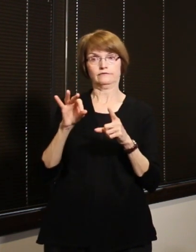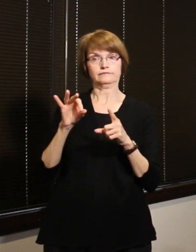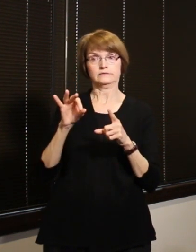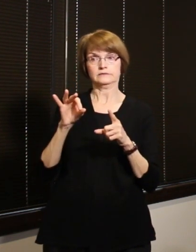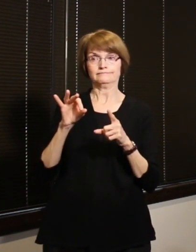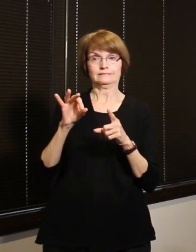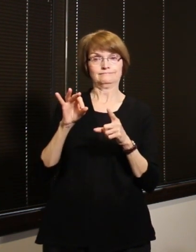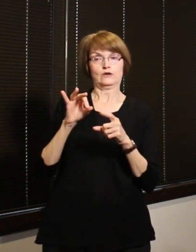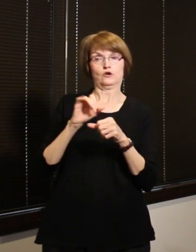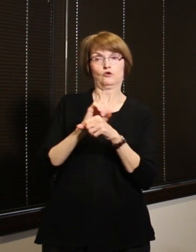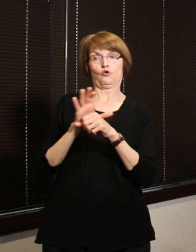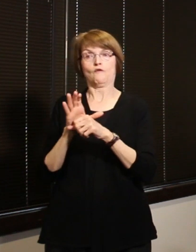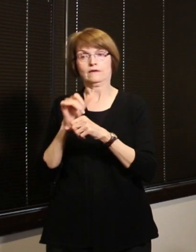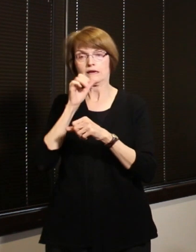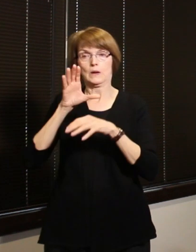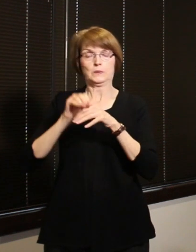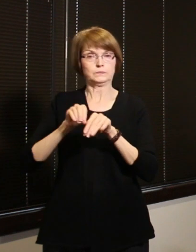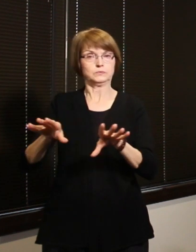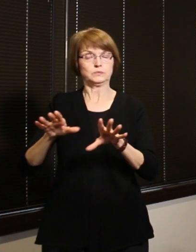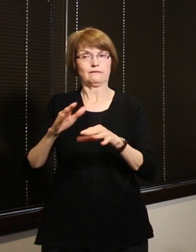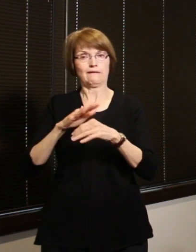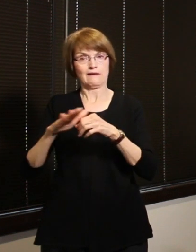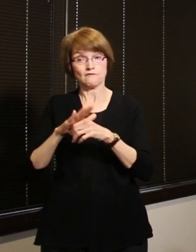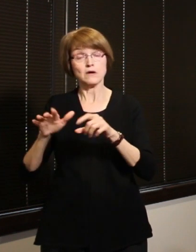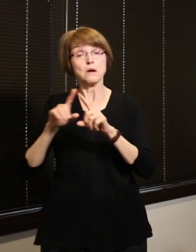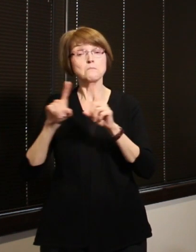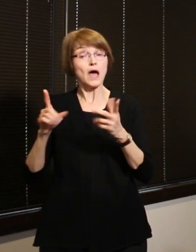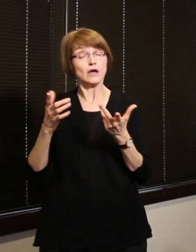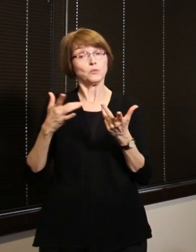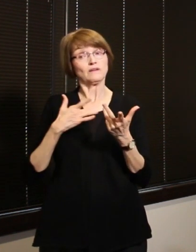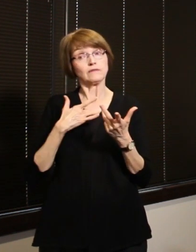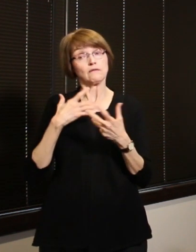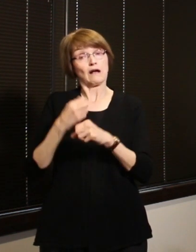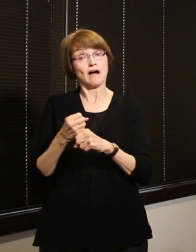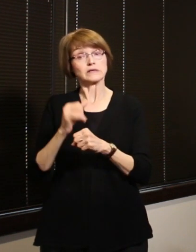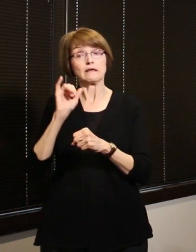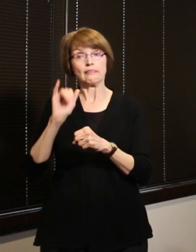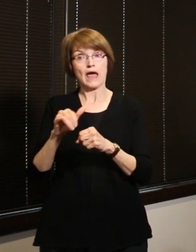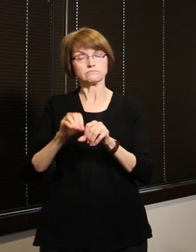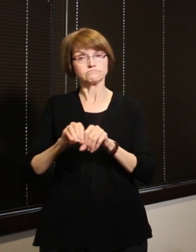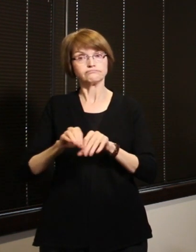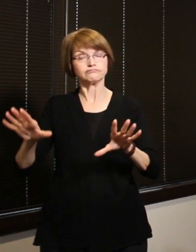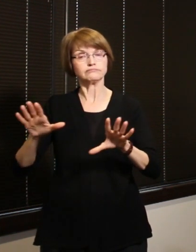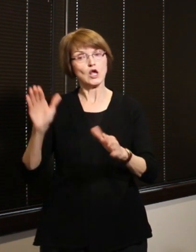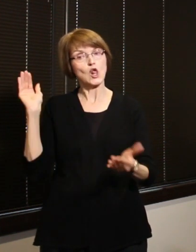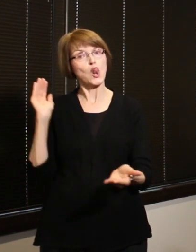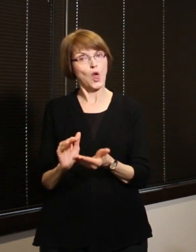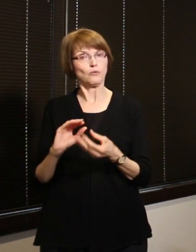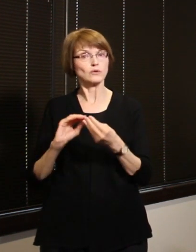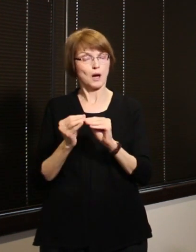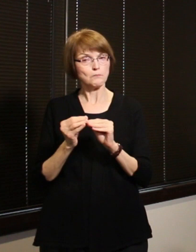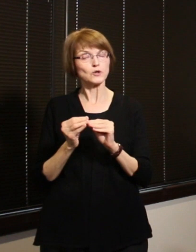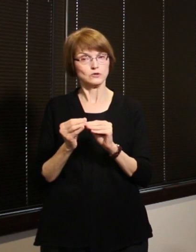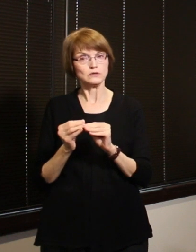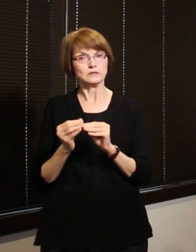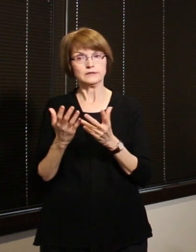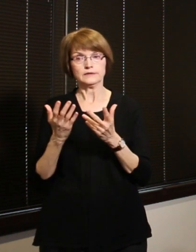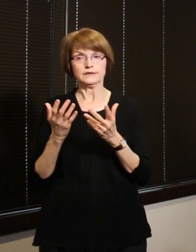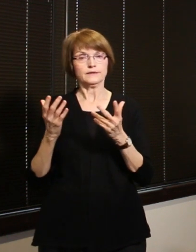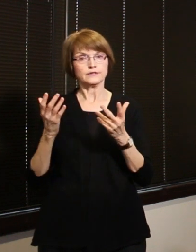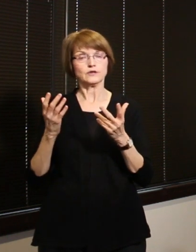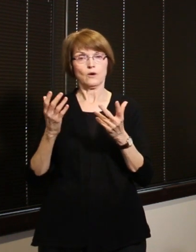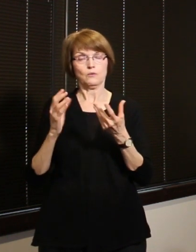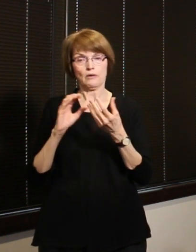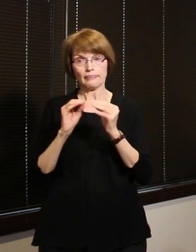believe that rate of transmission has been kept sufficiently low, which is why we're starting to follow the model line, with